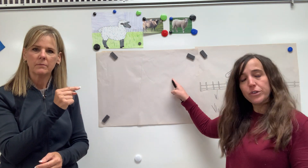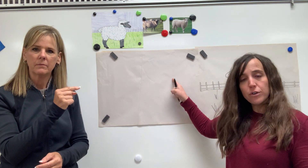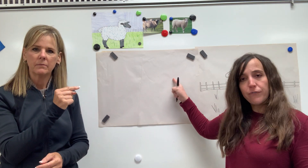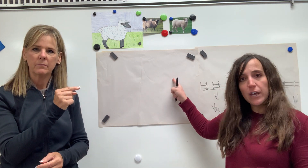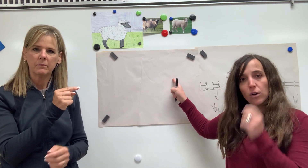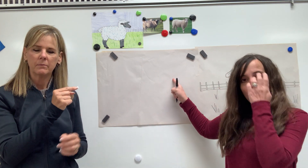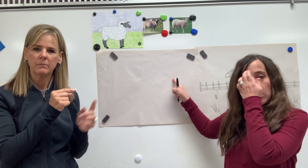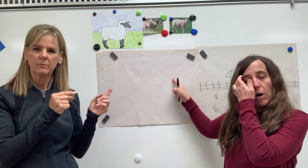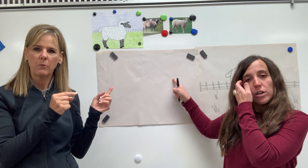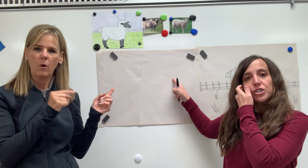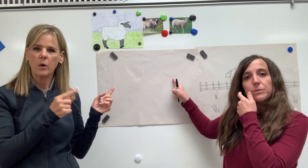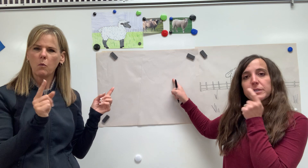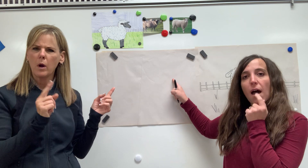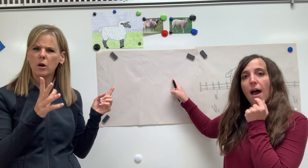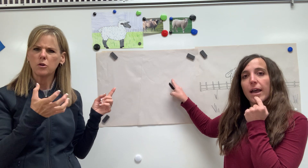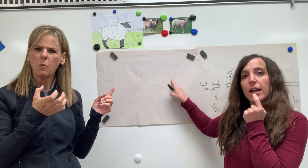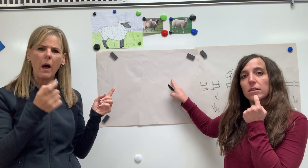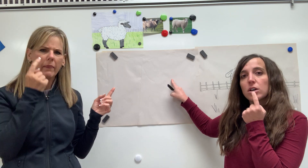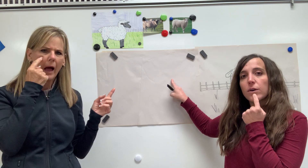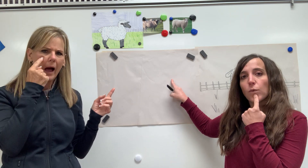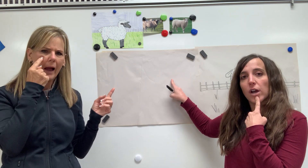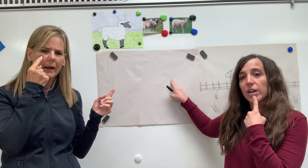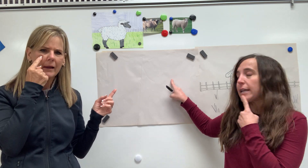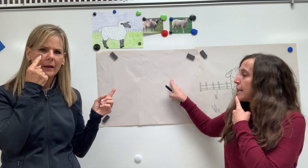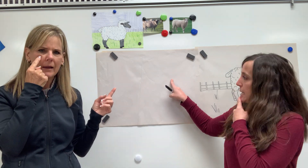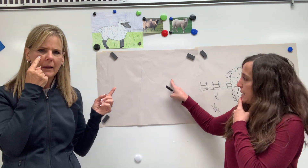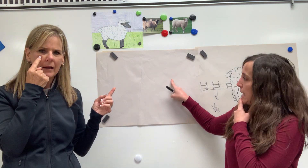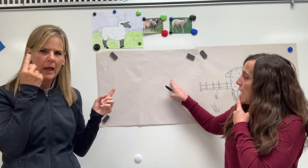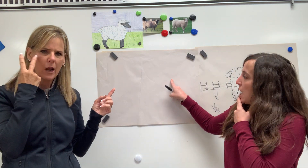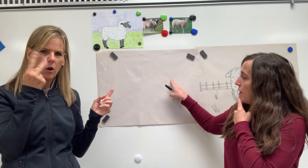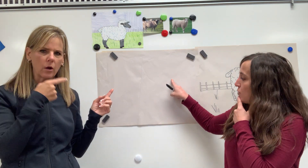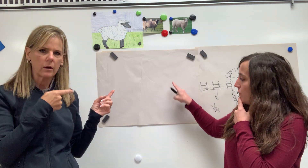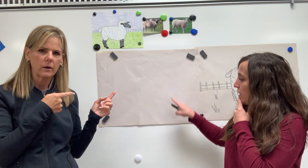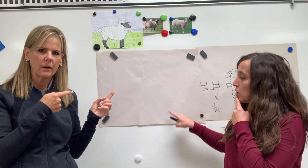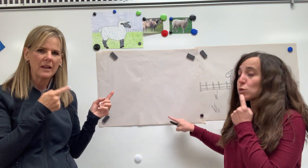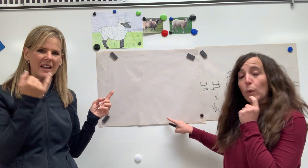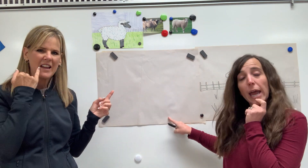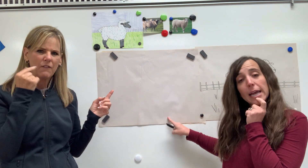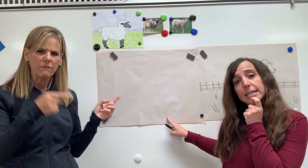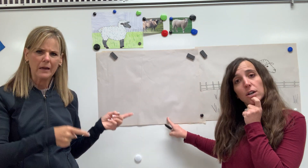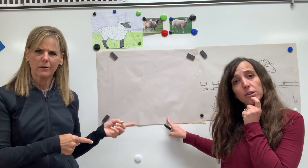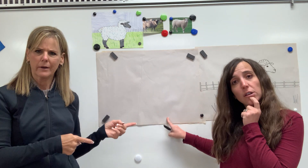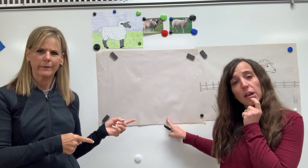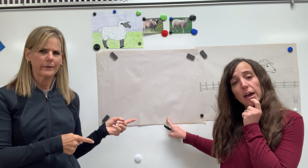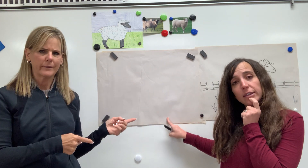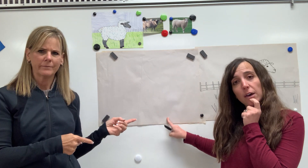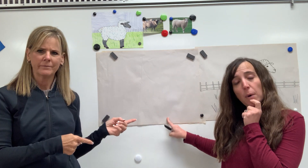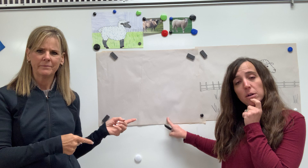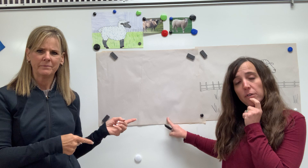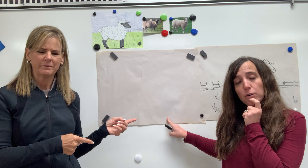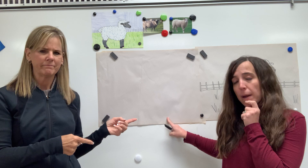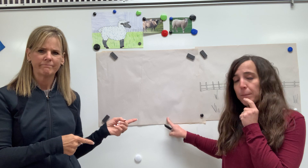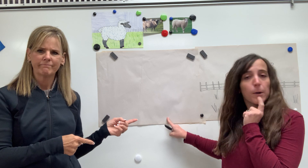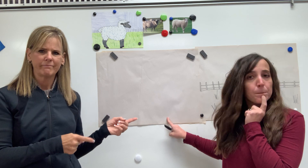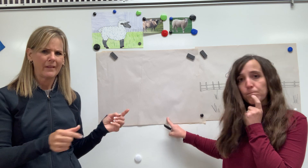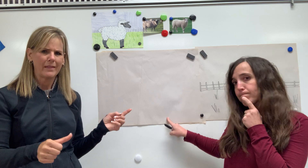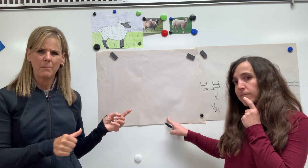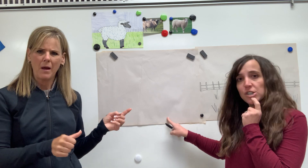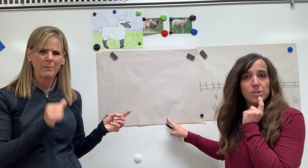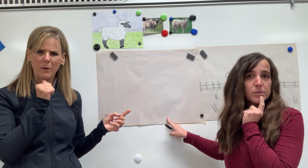your finger where you want your sheep's eye and look at where it is. If your finger's way down at the bottom of your paper, sheep's not